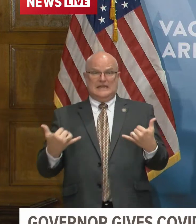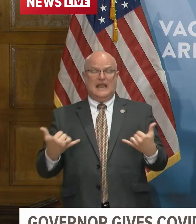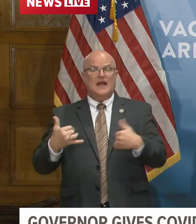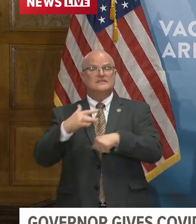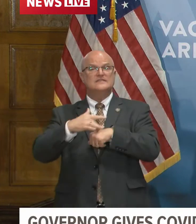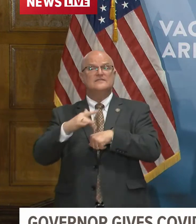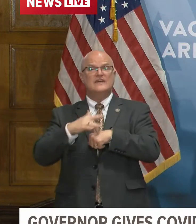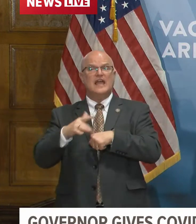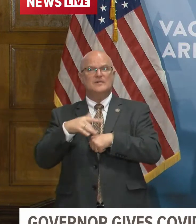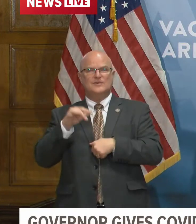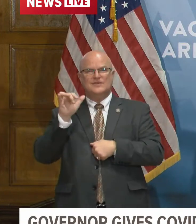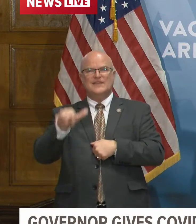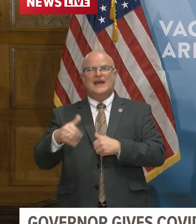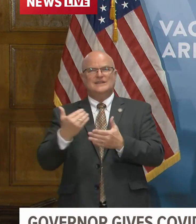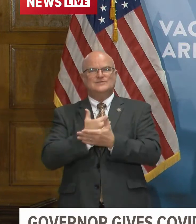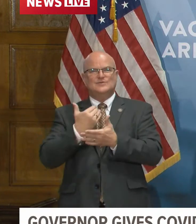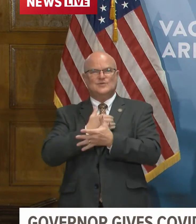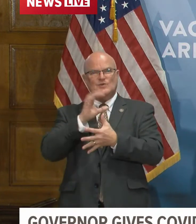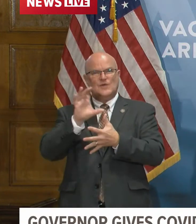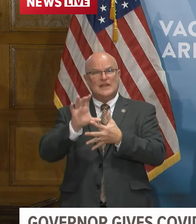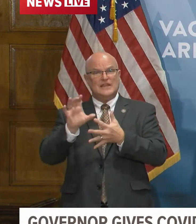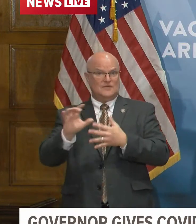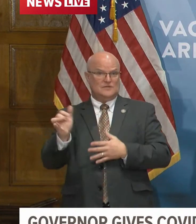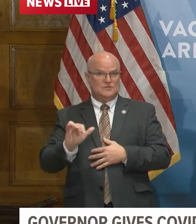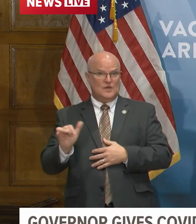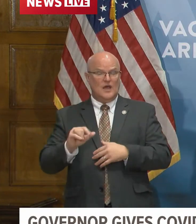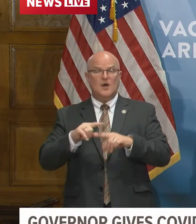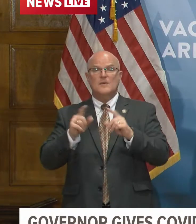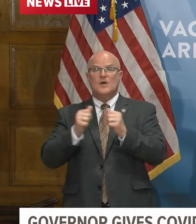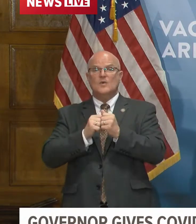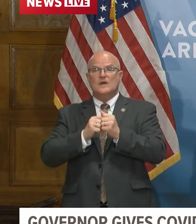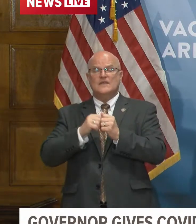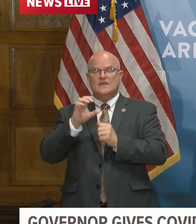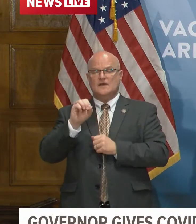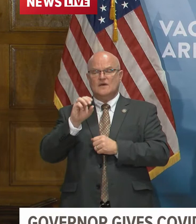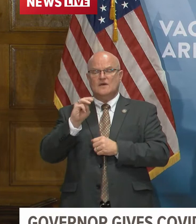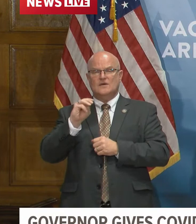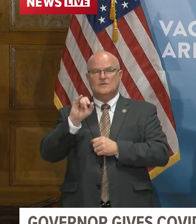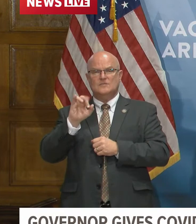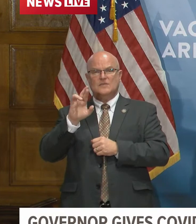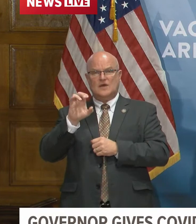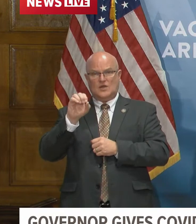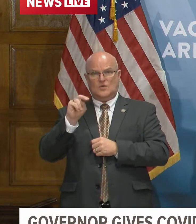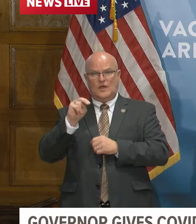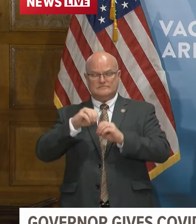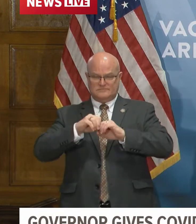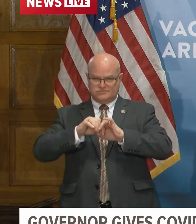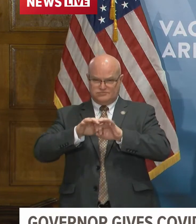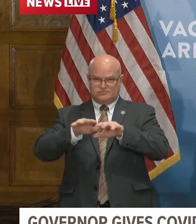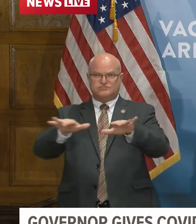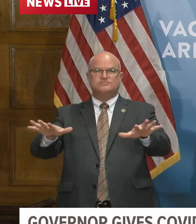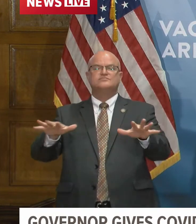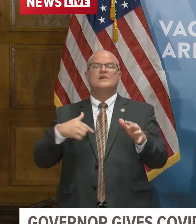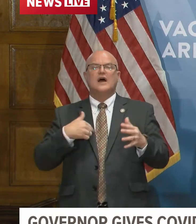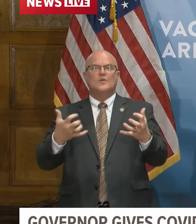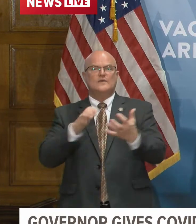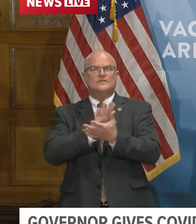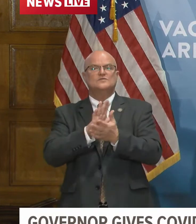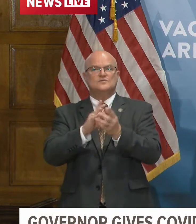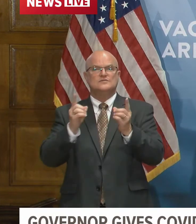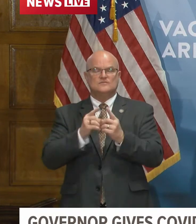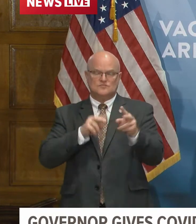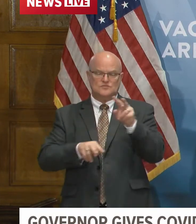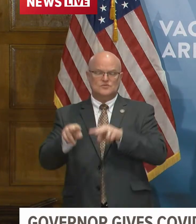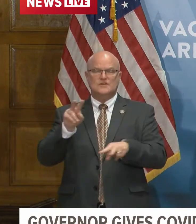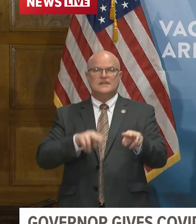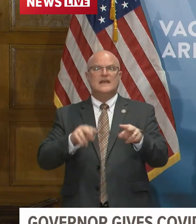is available, and so that's a new criteria as well. But with the spread of the Omicron, absolutely, I'd like for the school districts to